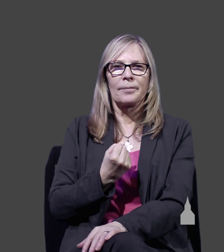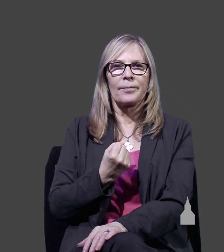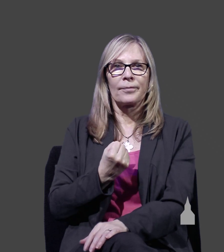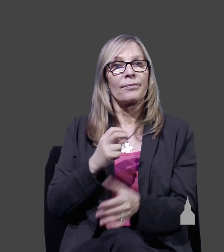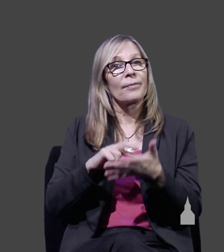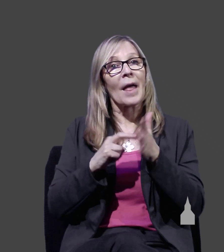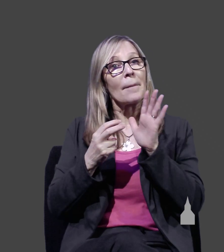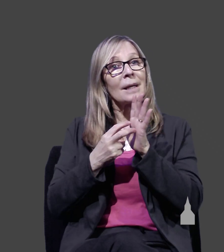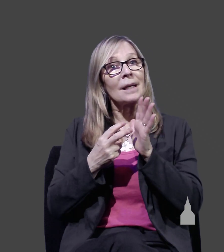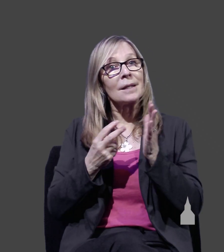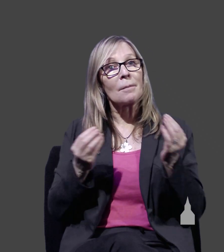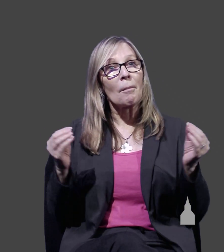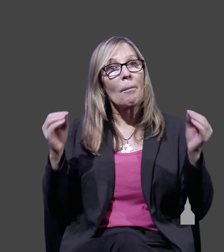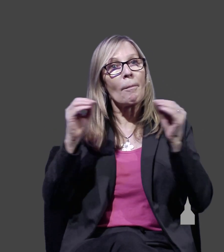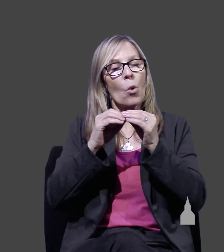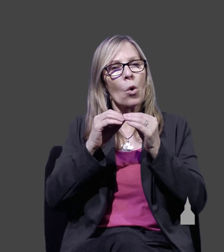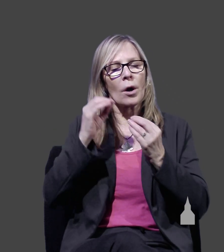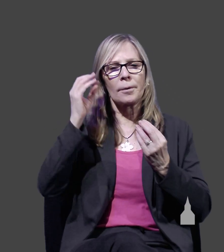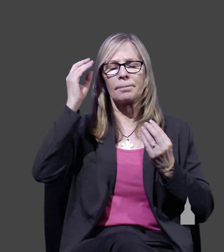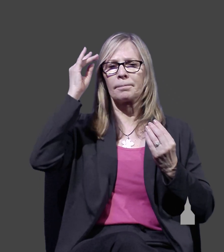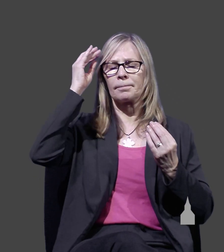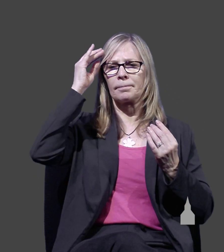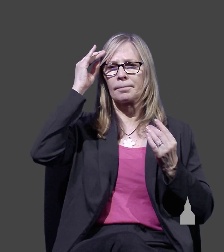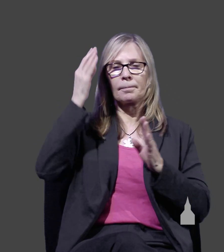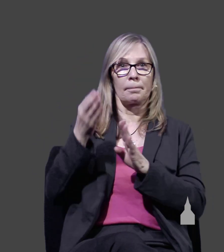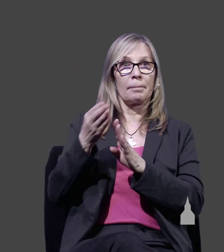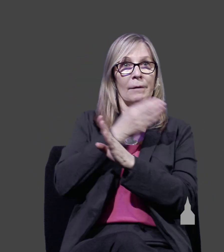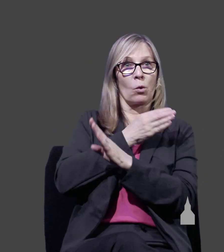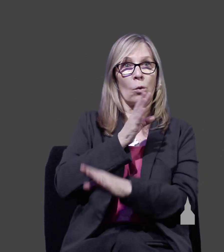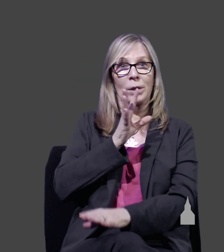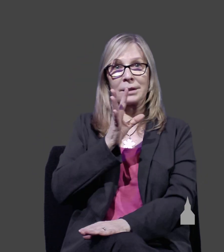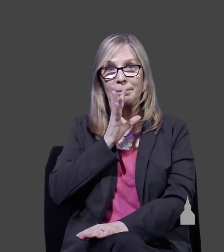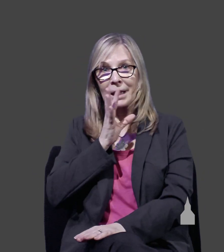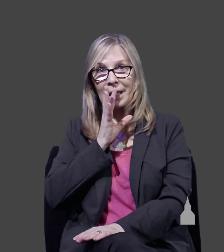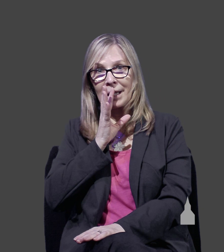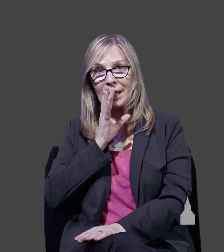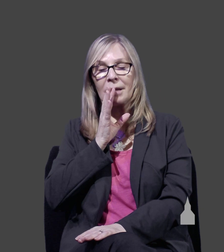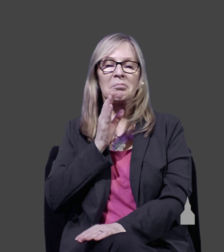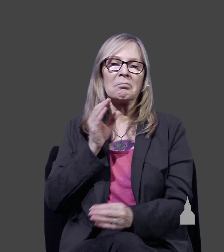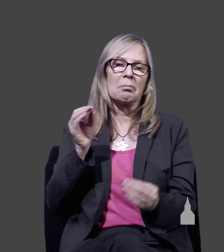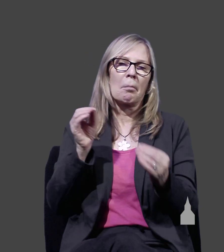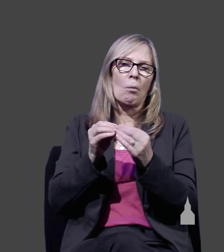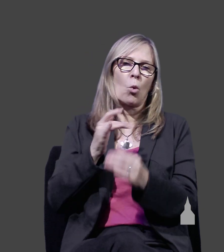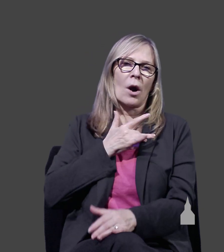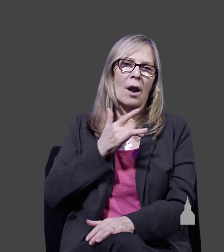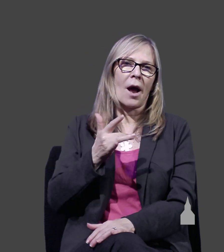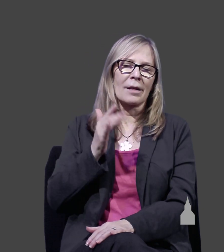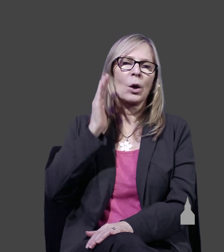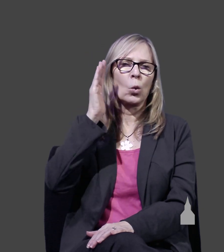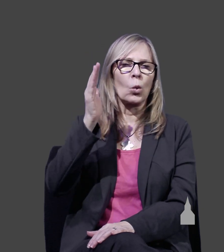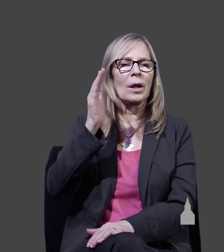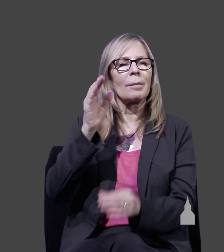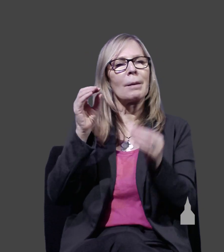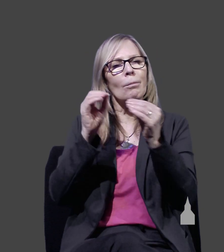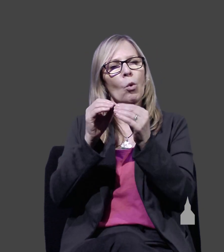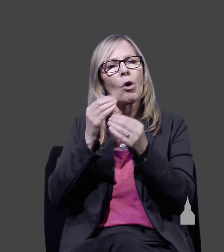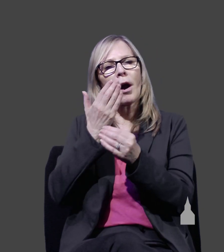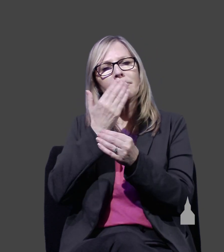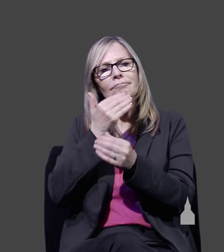In other words, the more reflection we take before words come out of our mouth, the more likely that they will have